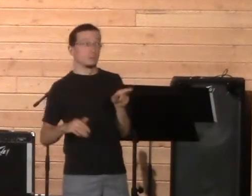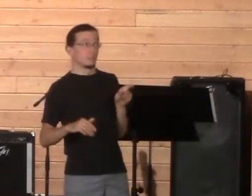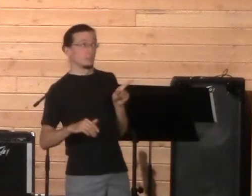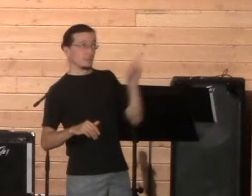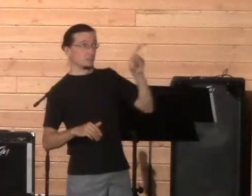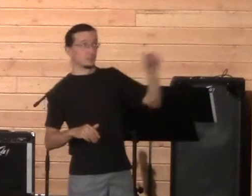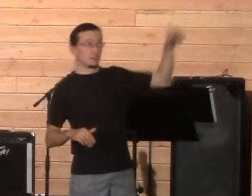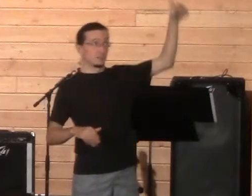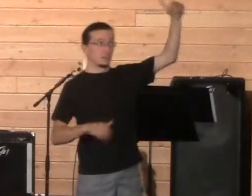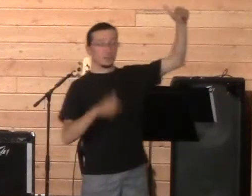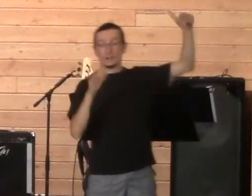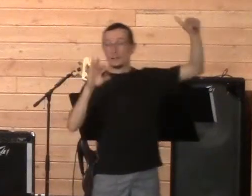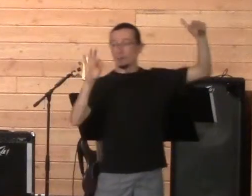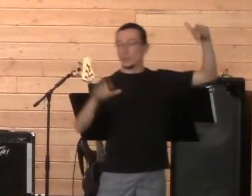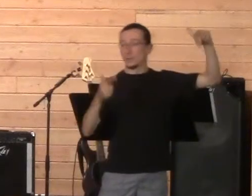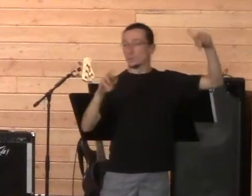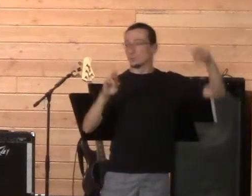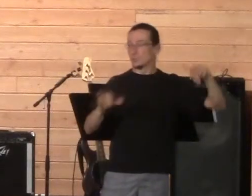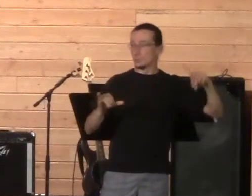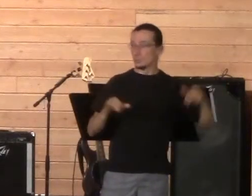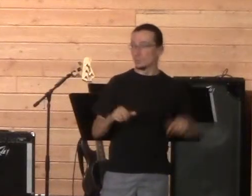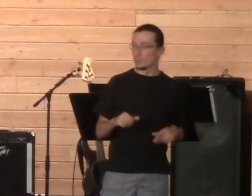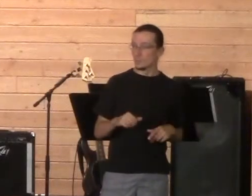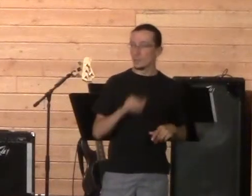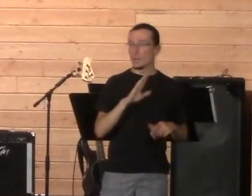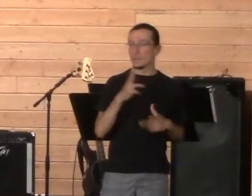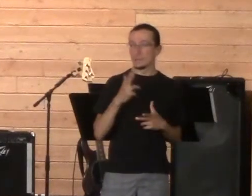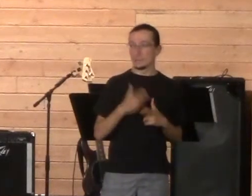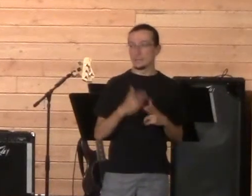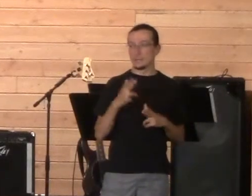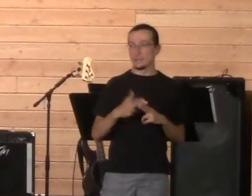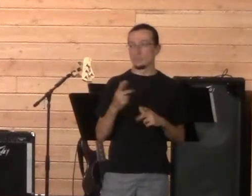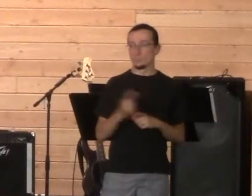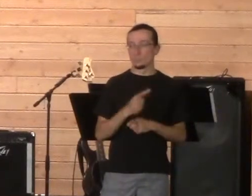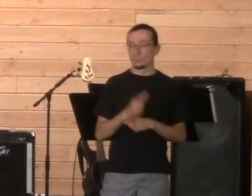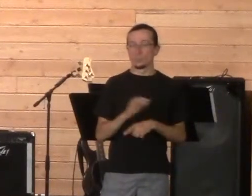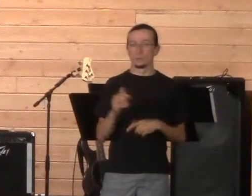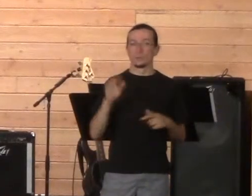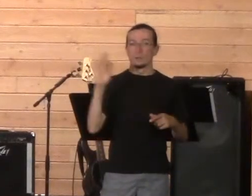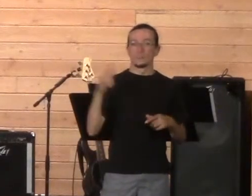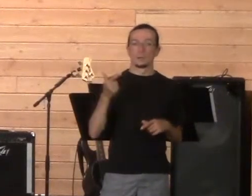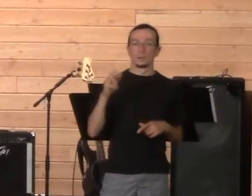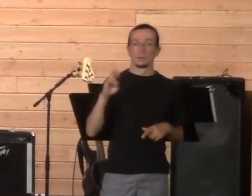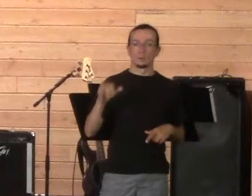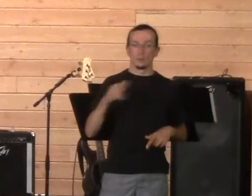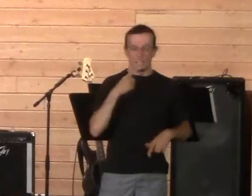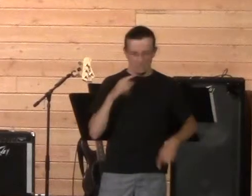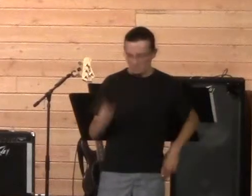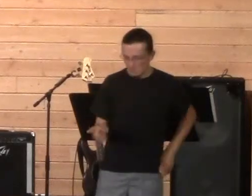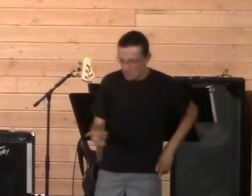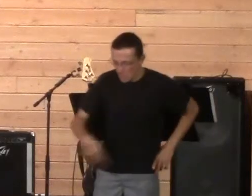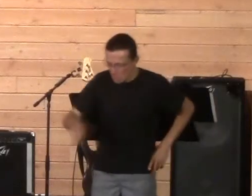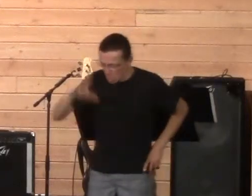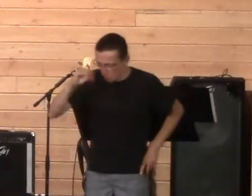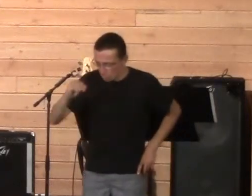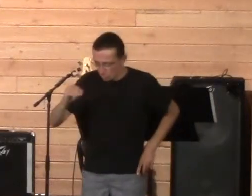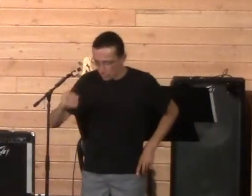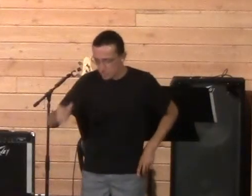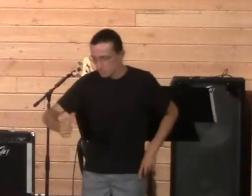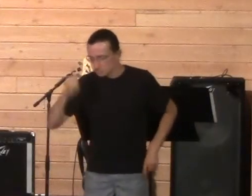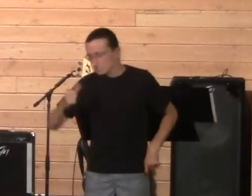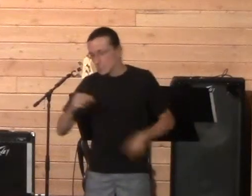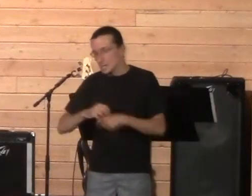Gray. His name was appropriate, too. Pastor Gray said, "You boys, in the coat